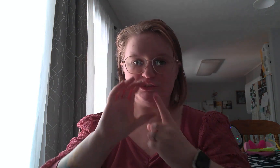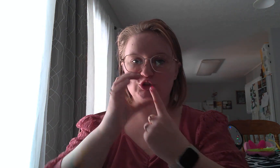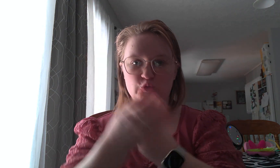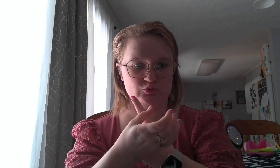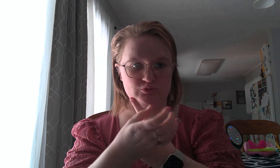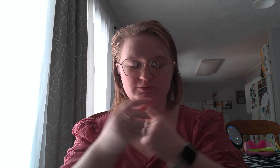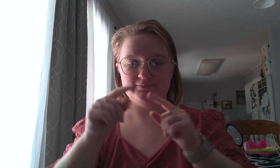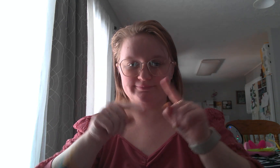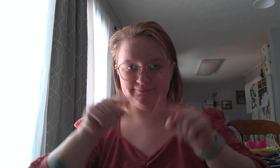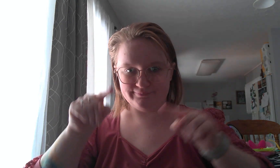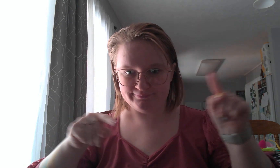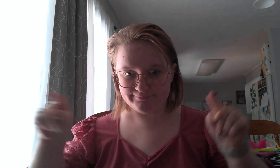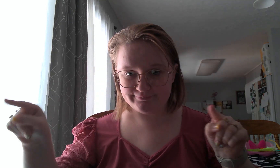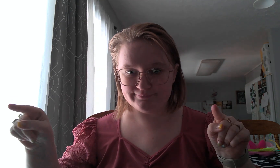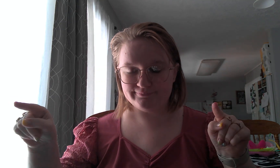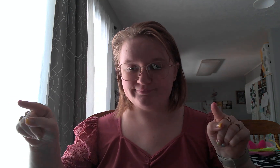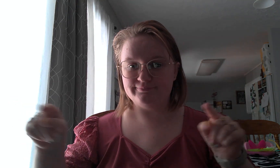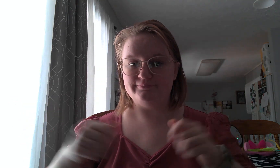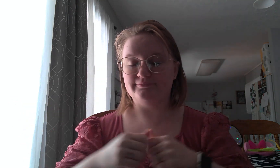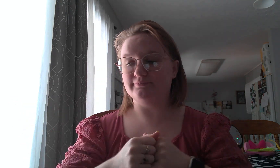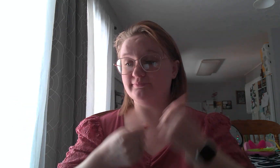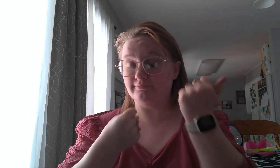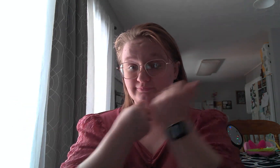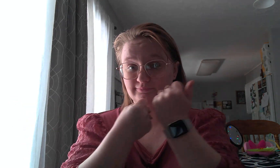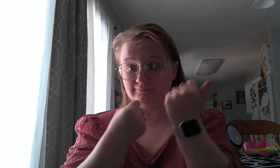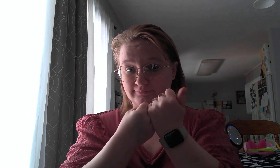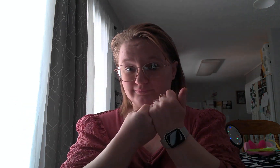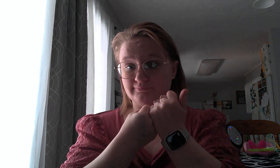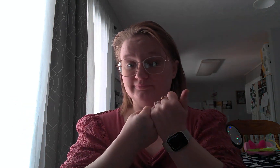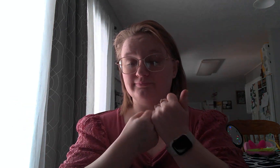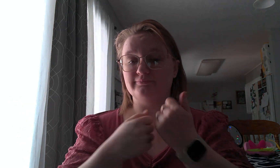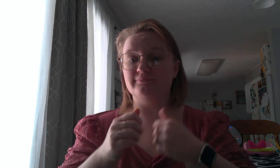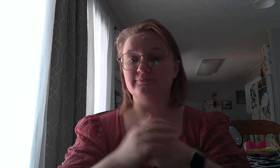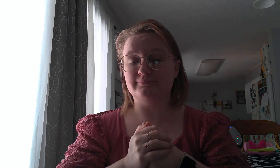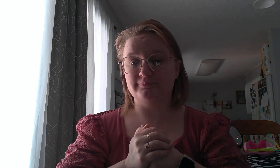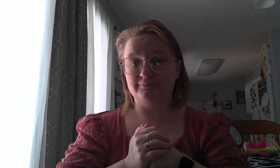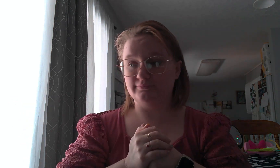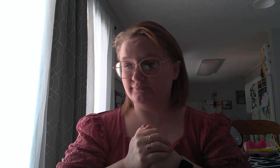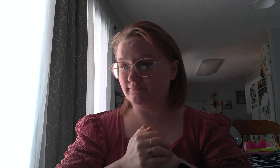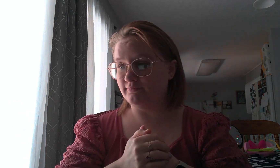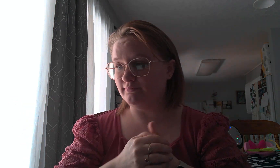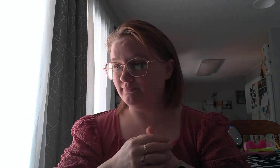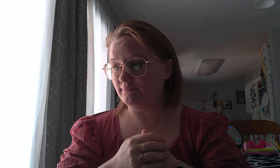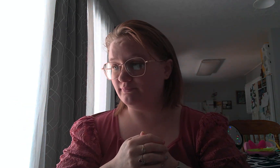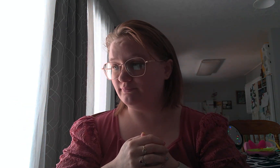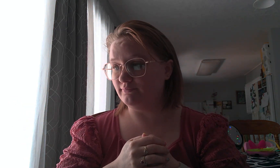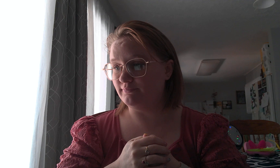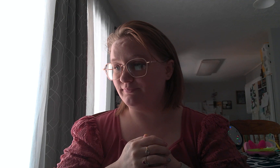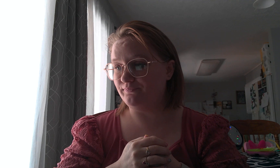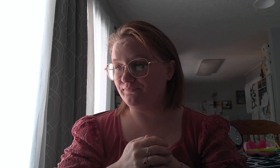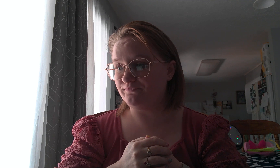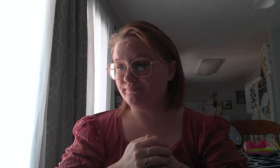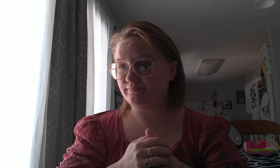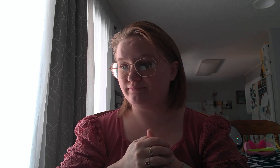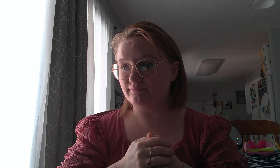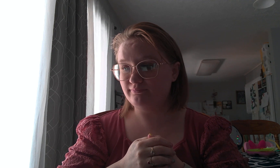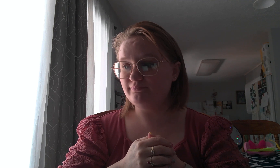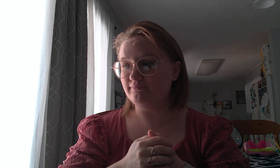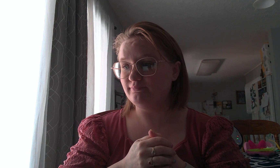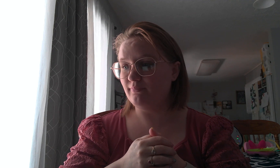So my classroom, the cultures would be varied, and I would need to be able to support all of those.